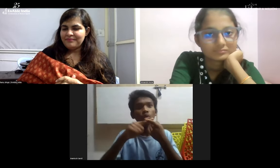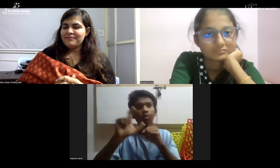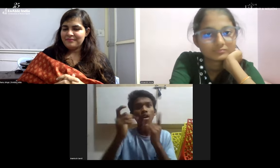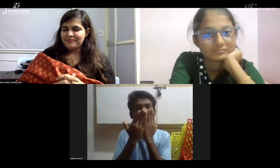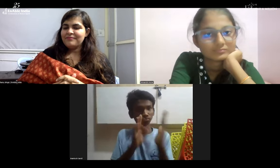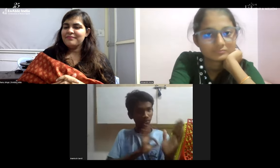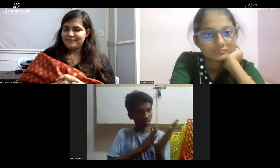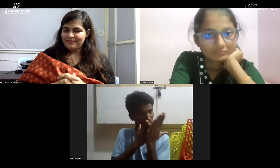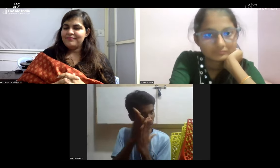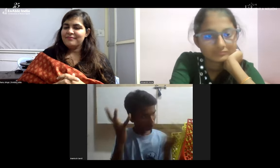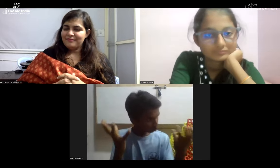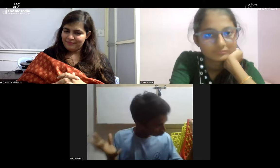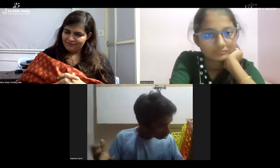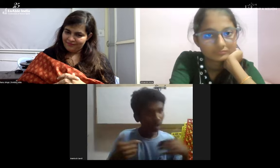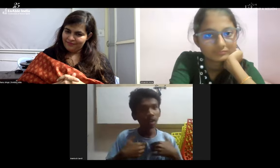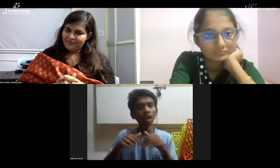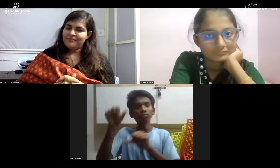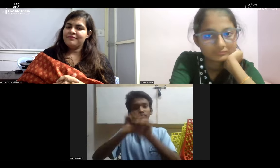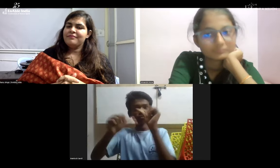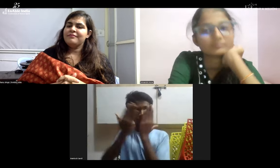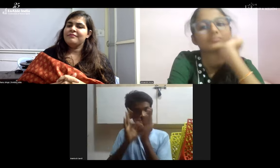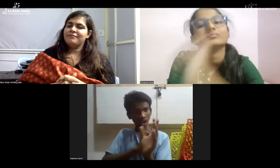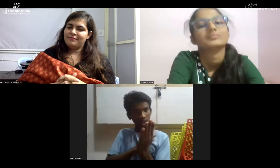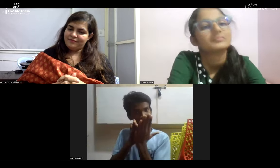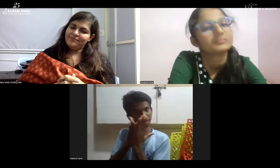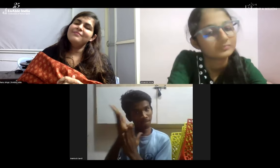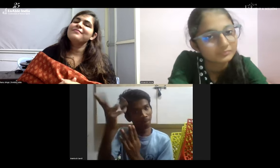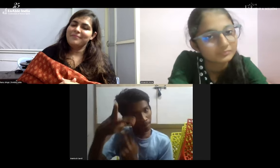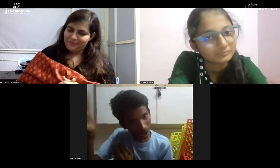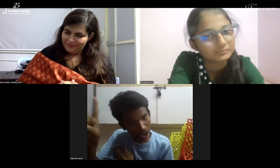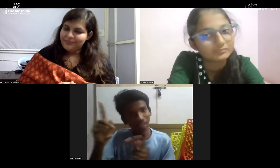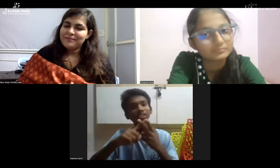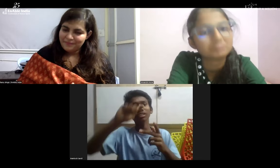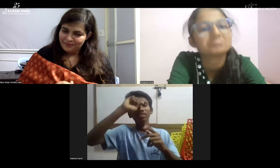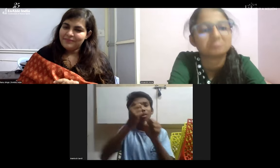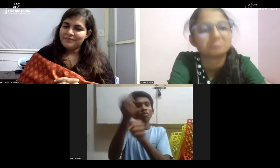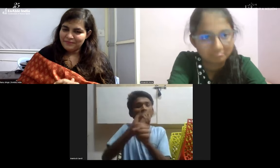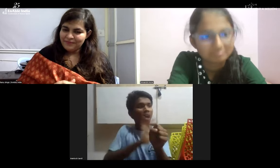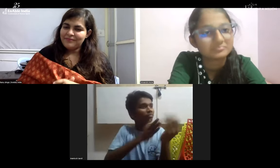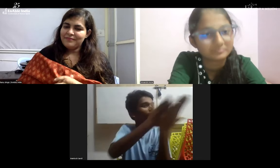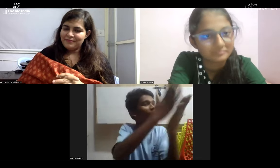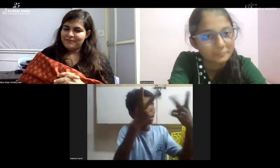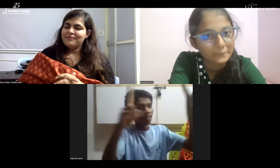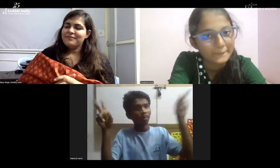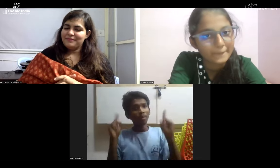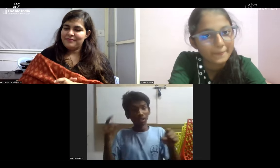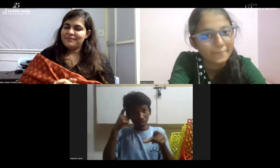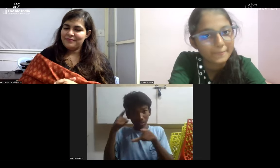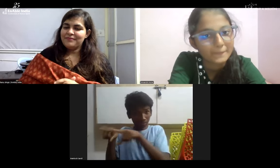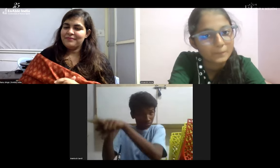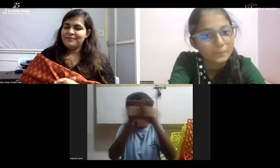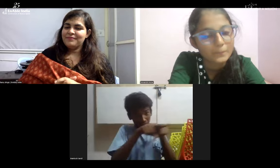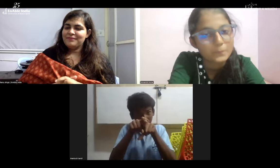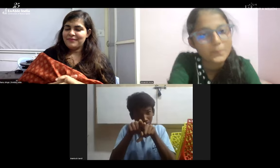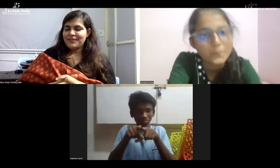reading helps us to like overcome stress. and reading can be fun. But when we